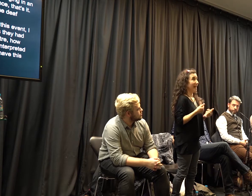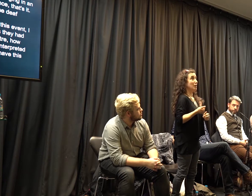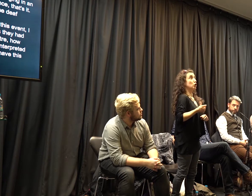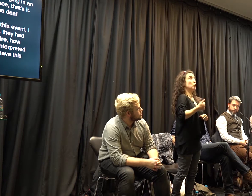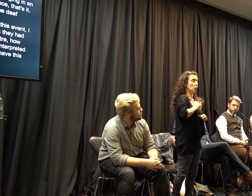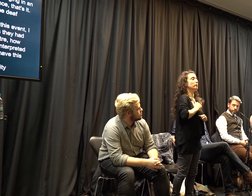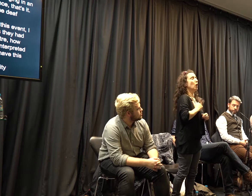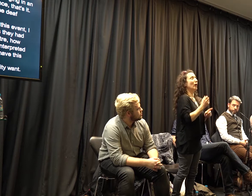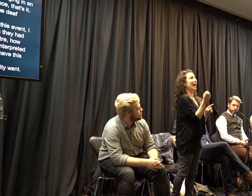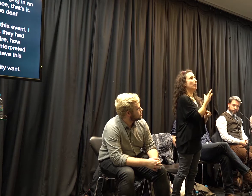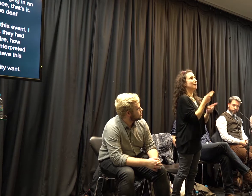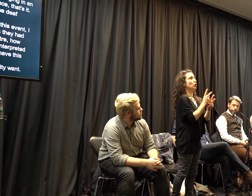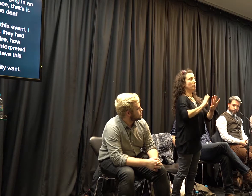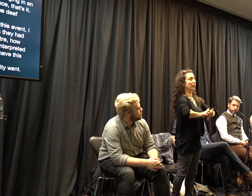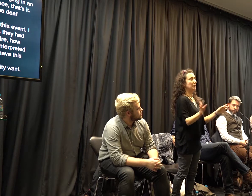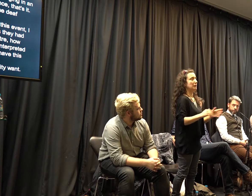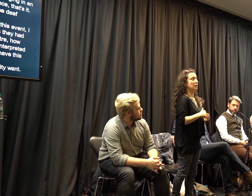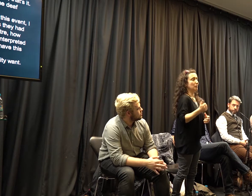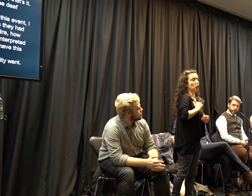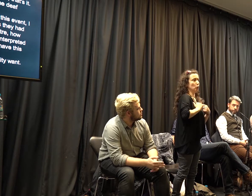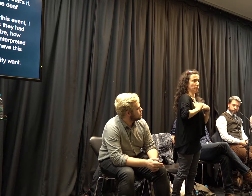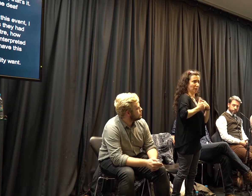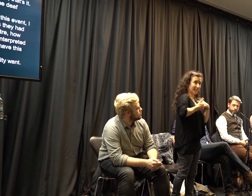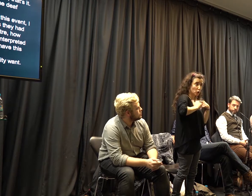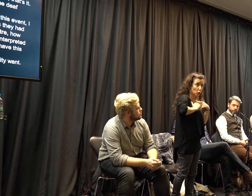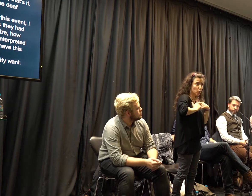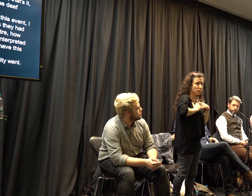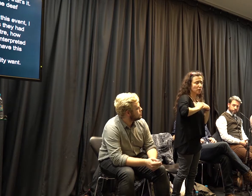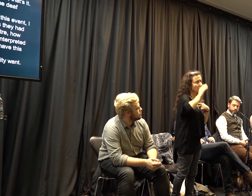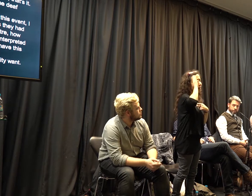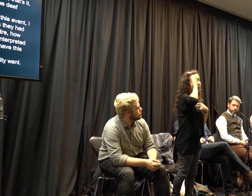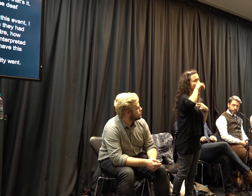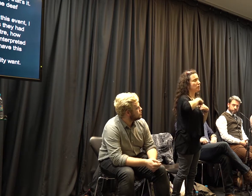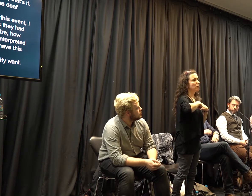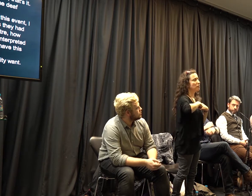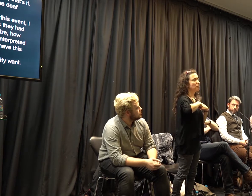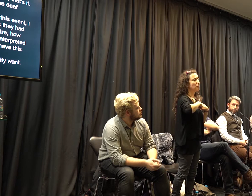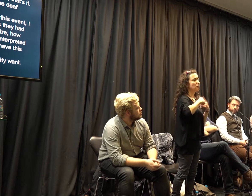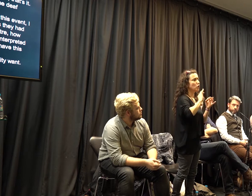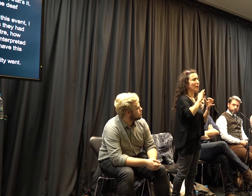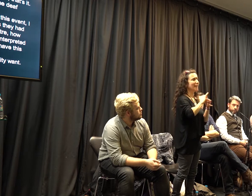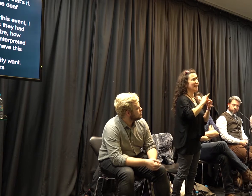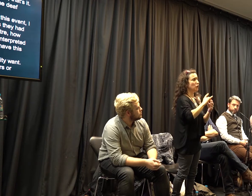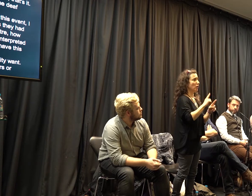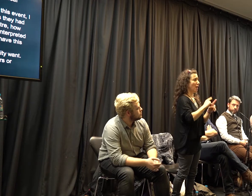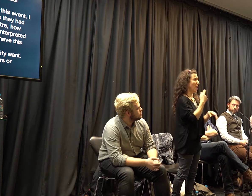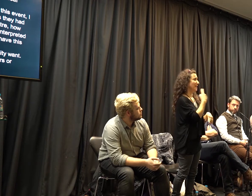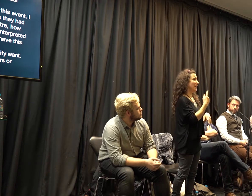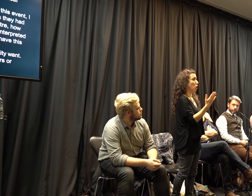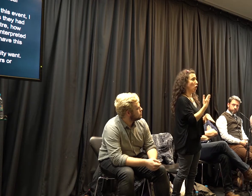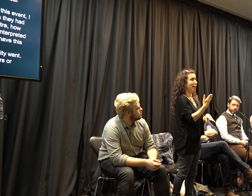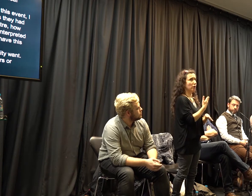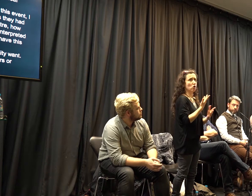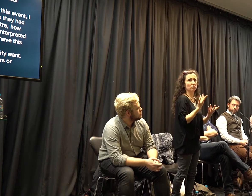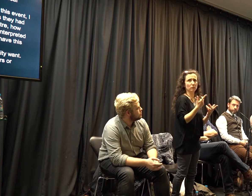want. There's a lot of assumptions that interpreters or captions are the only two options. There's